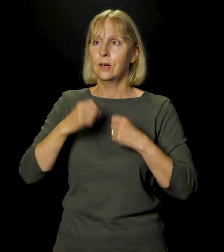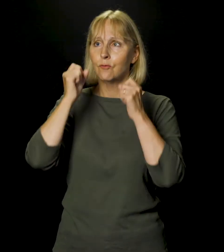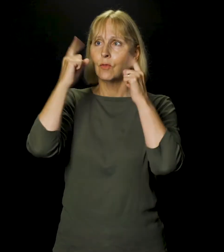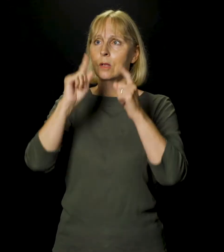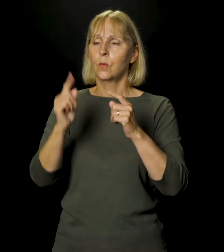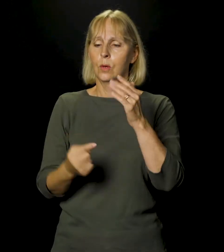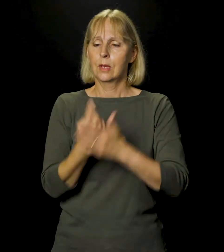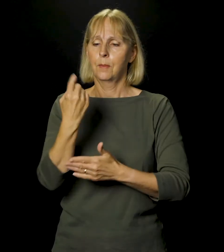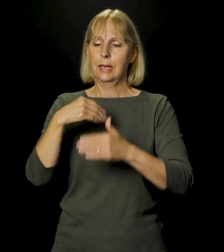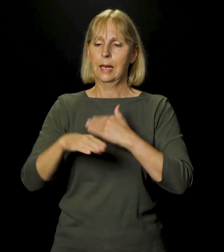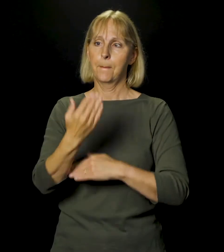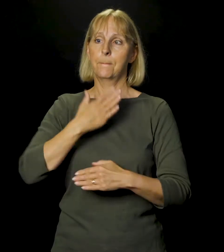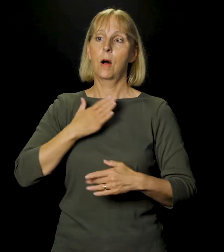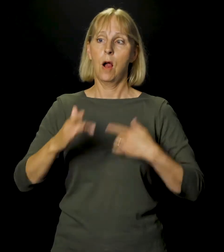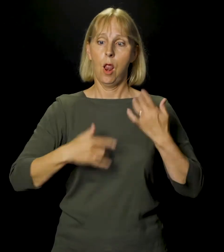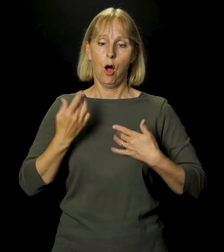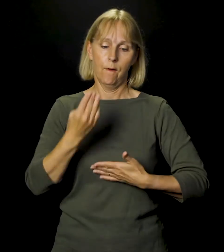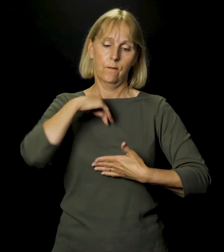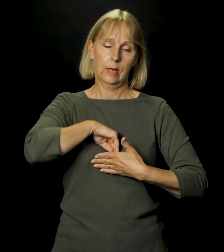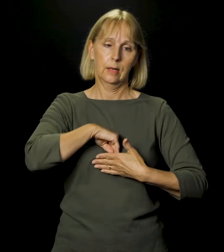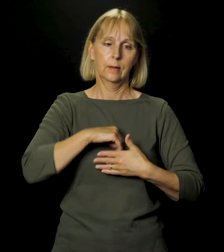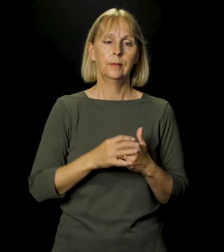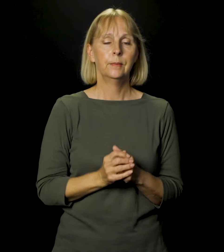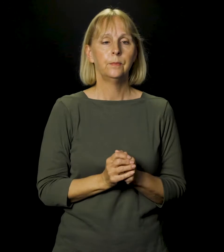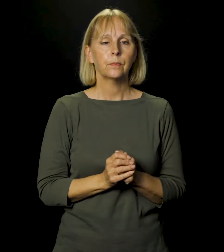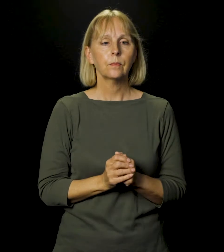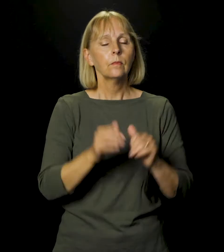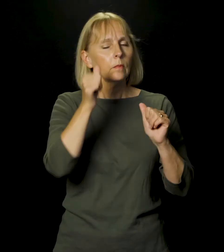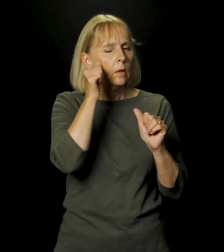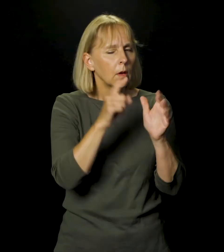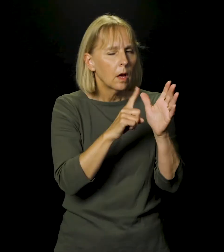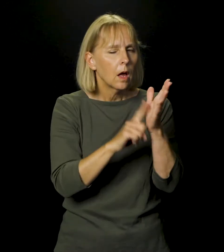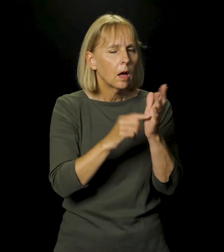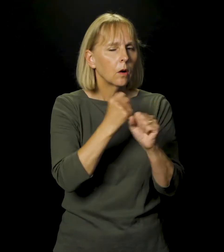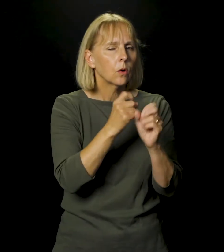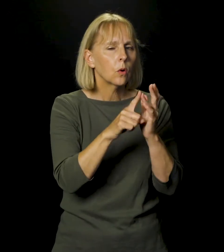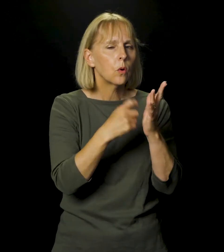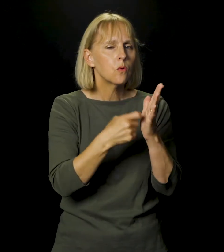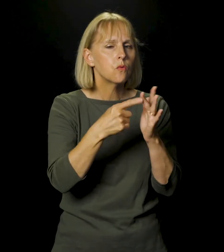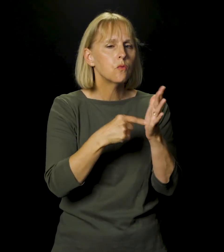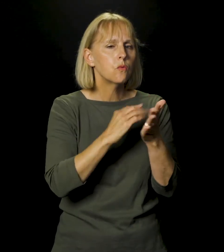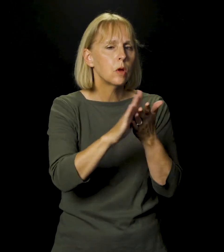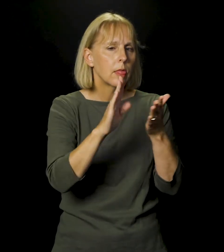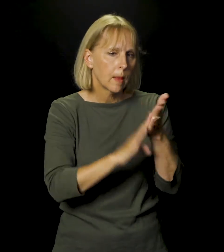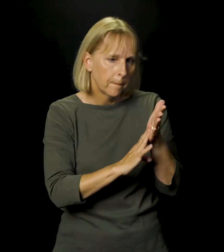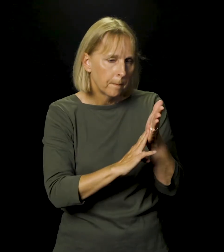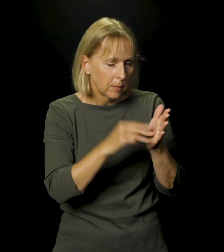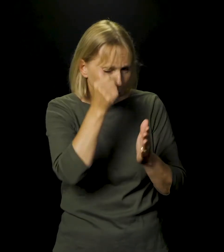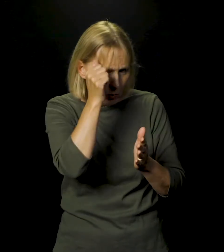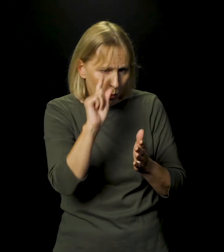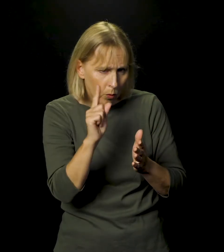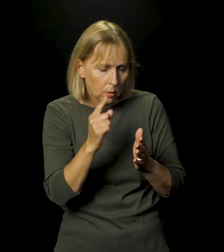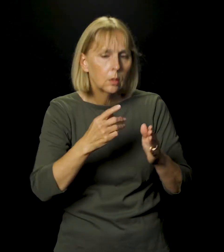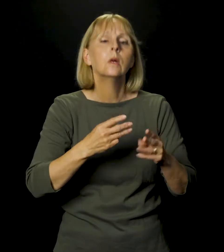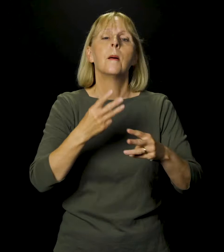I'm not hugely familiar with the idea of algorithms and what they do, but I was reading during the week about how algorithms and personally curated social